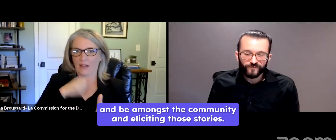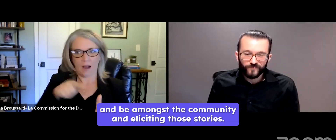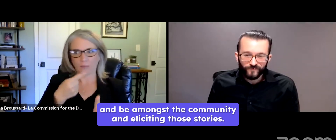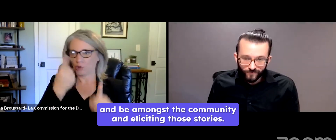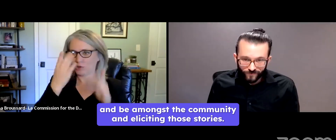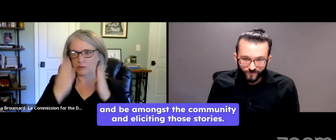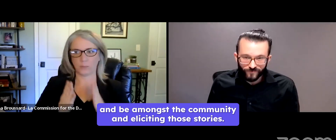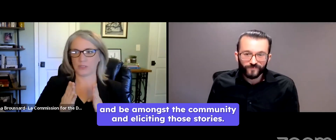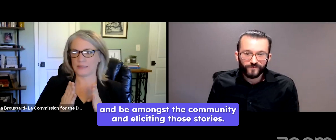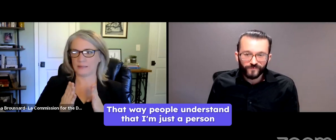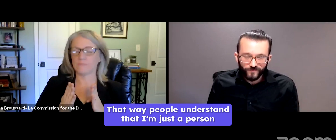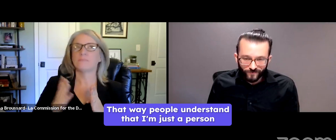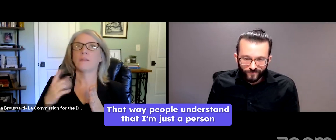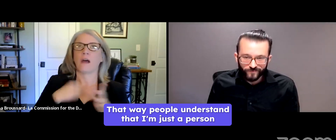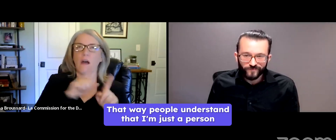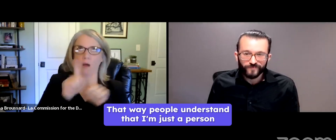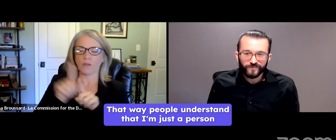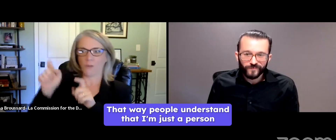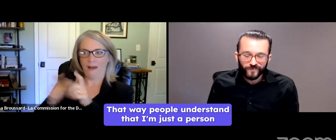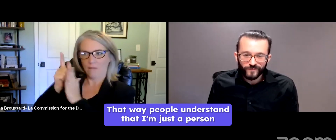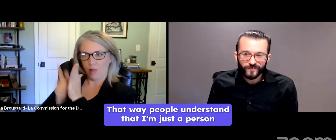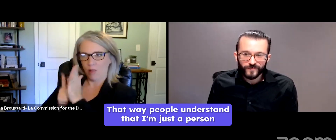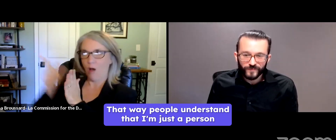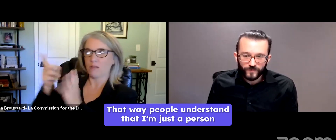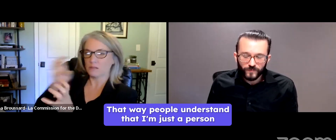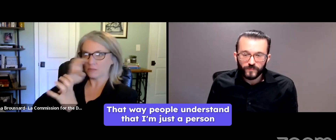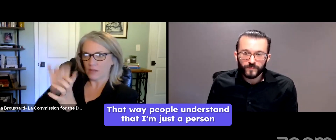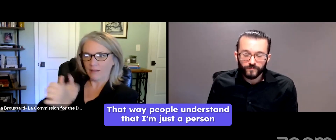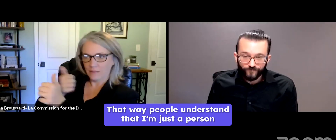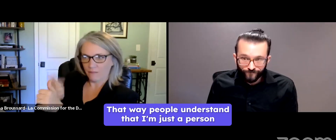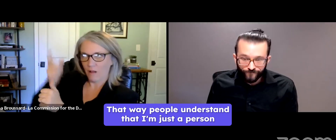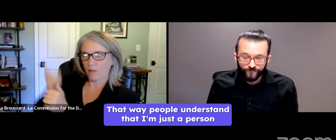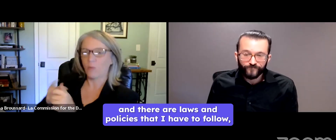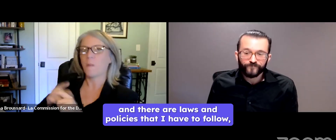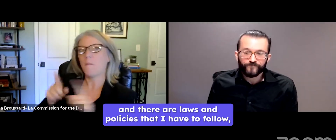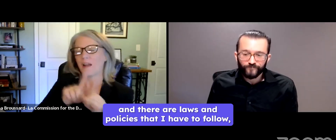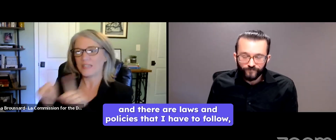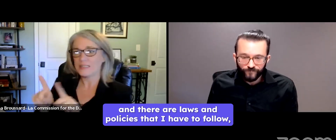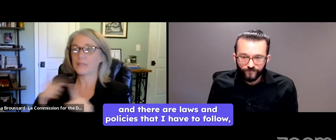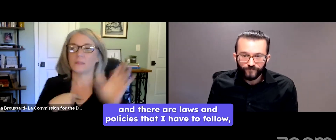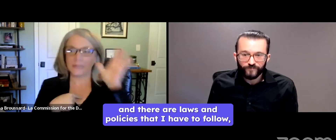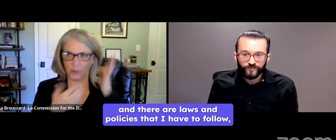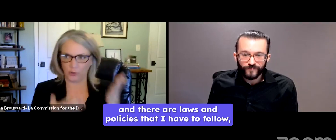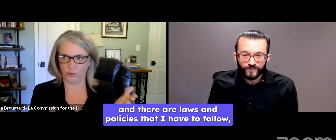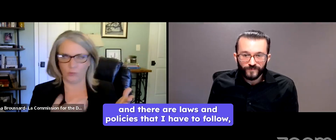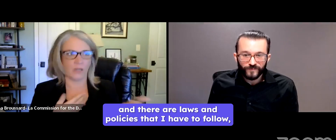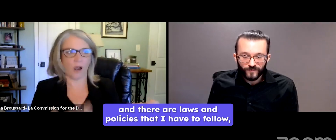those stories. That way people understand that I'm just a person and there are laws and policies that I have